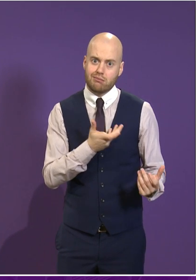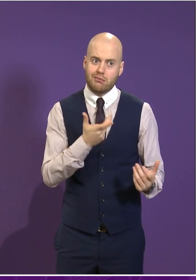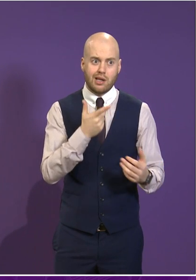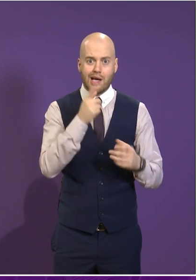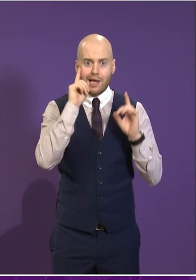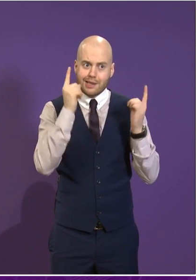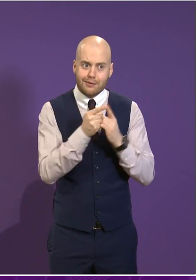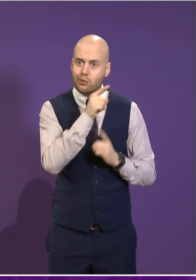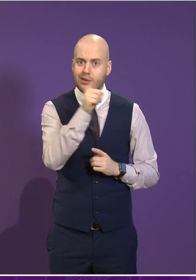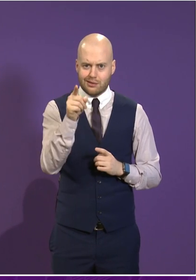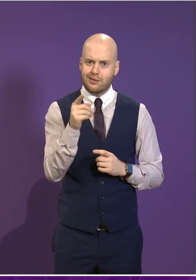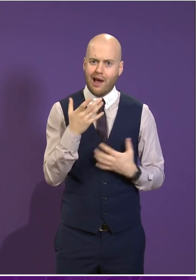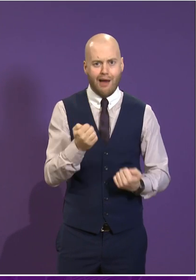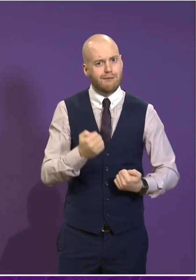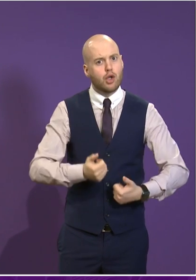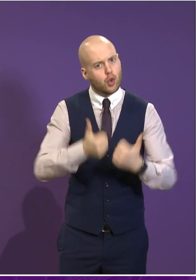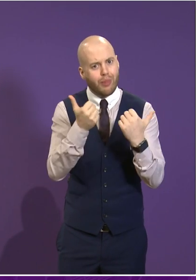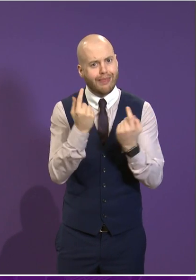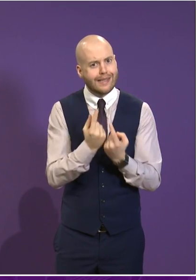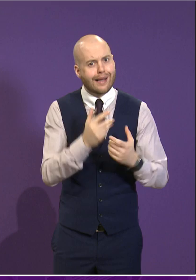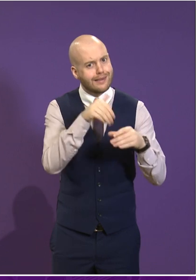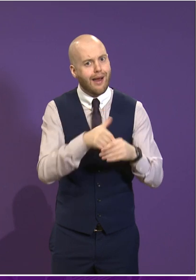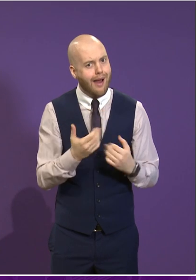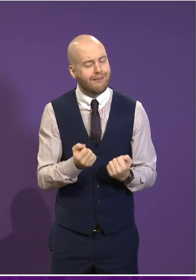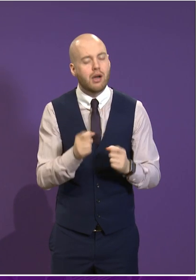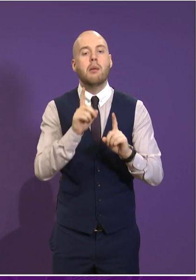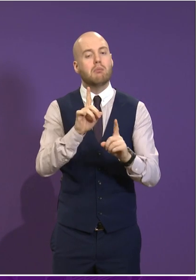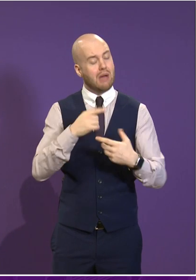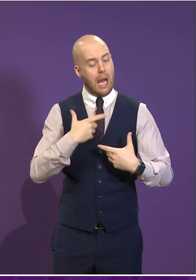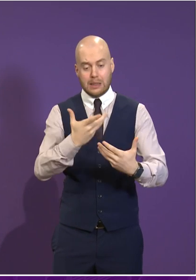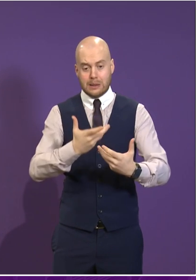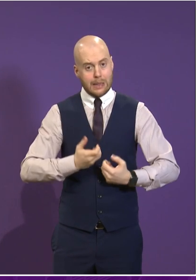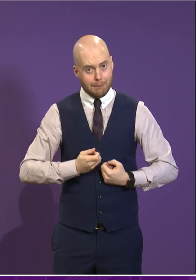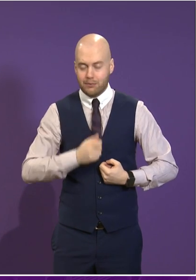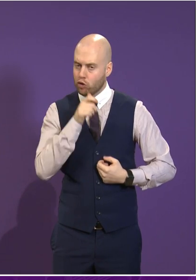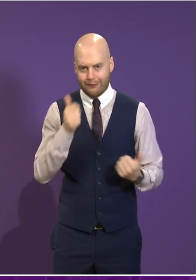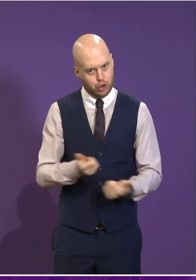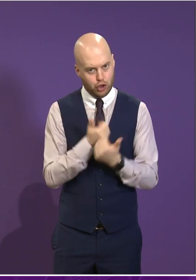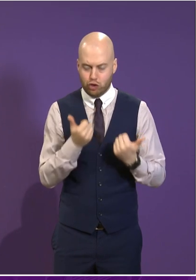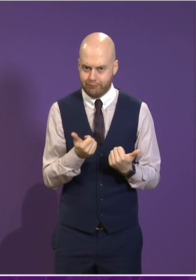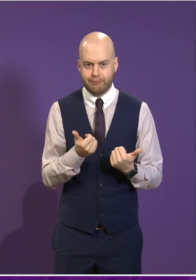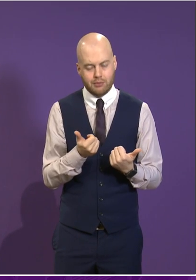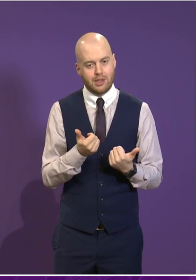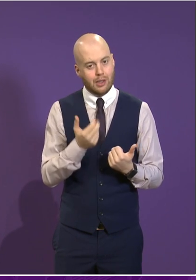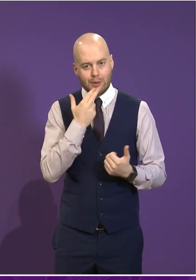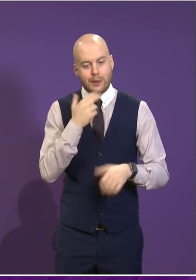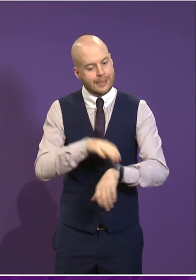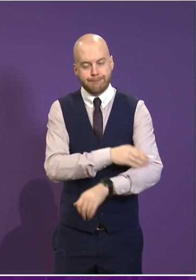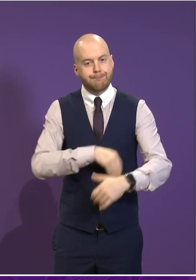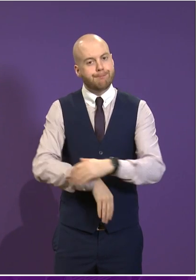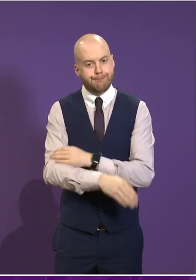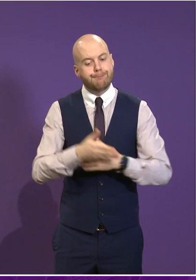things. I would accept, though, that there is still a journey to go, and that part of